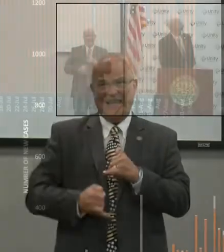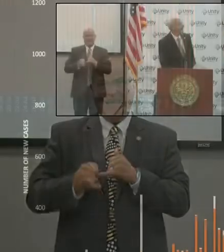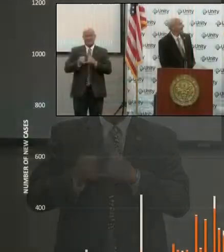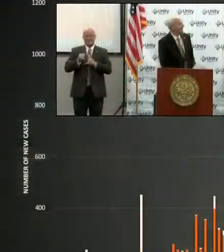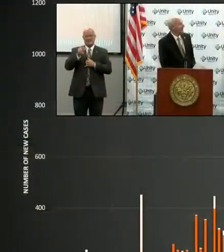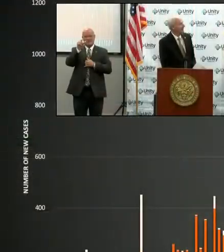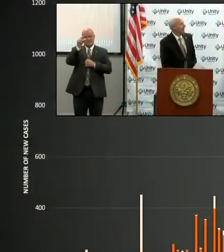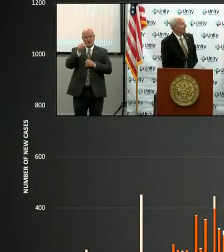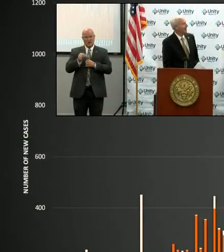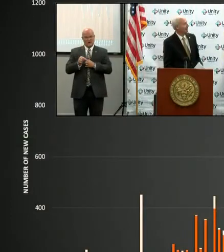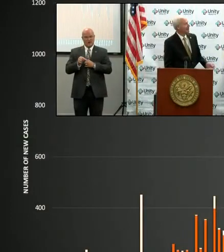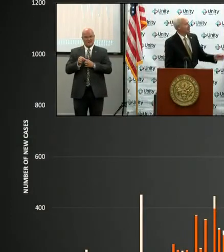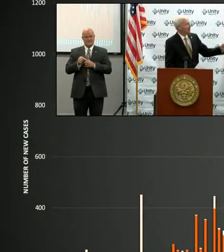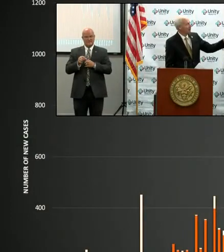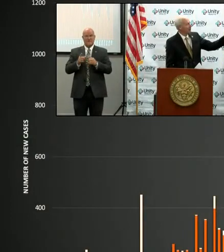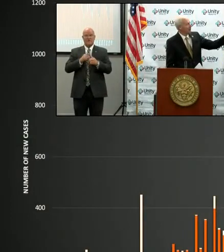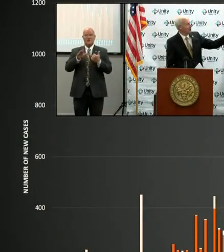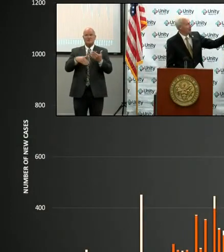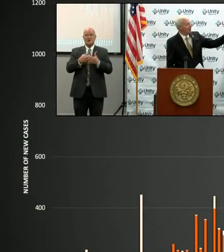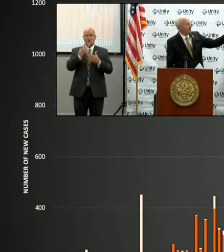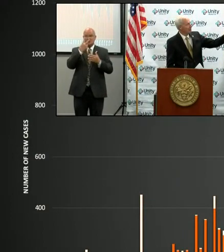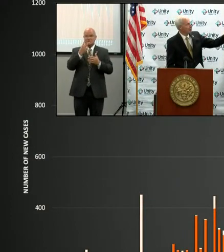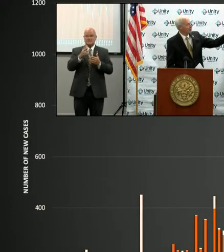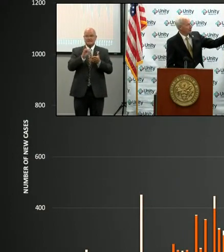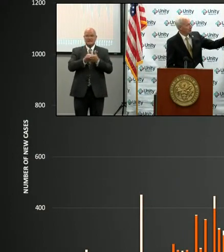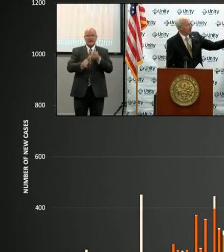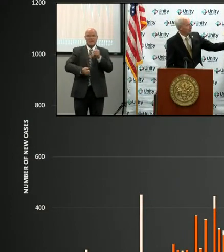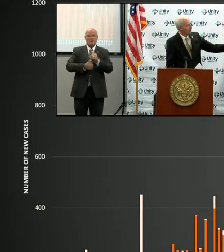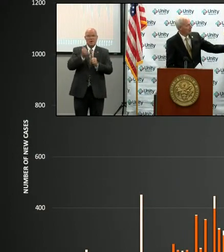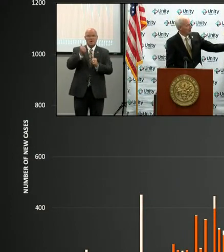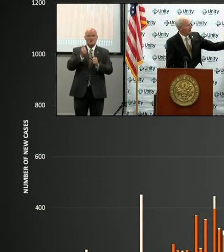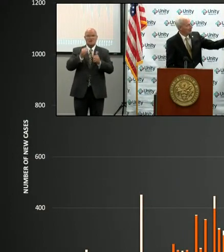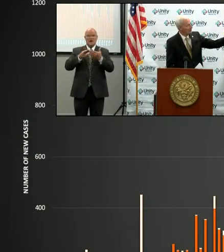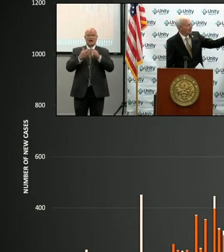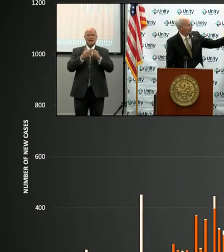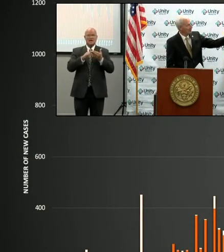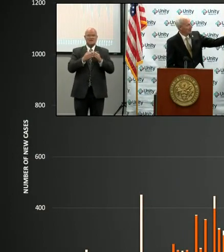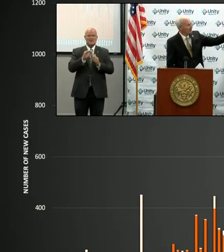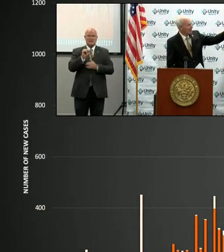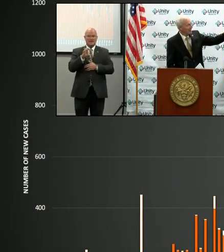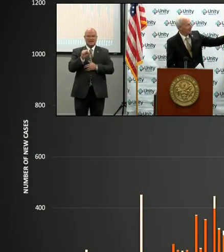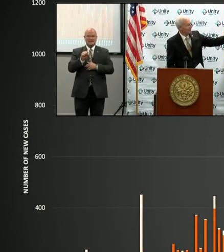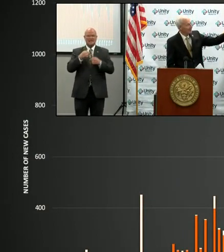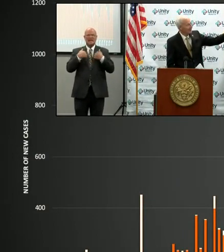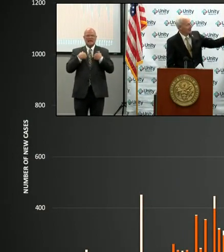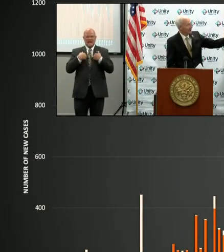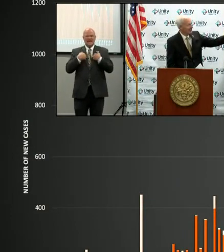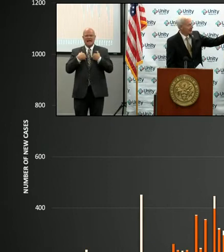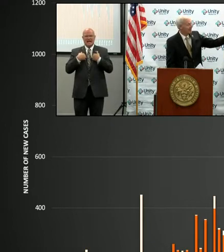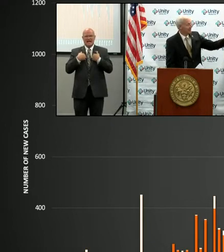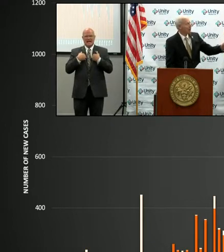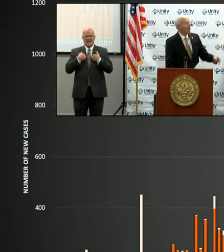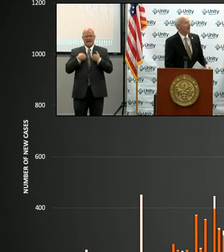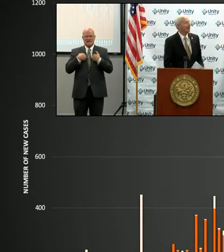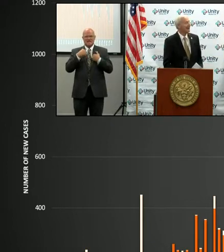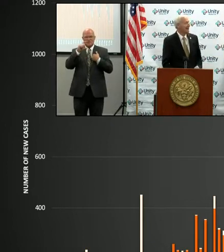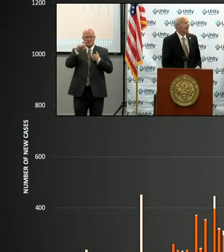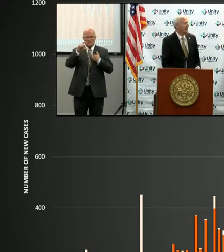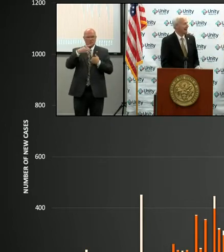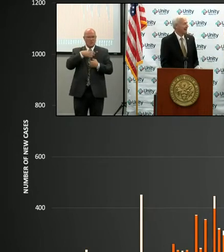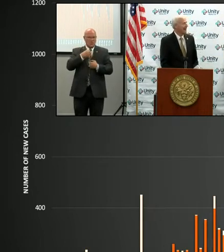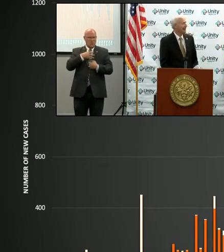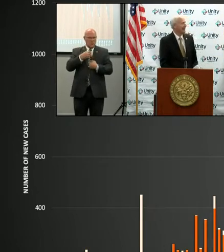bar graph, first of all, you can see that most of them are community cases, but we do have that tip in